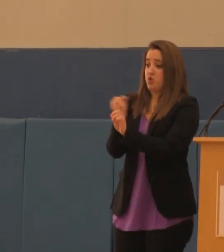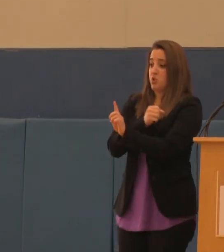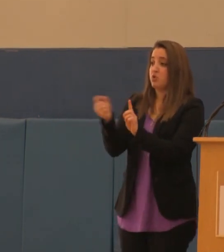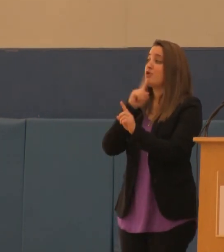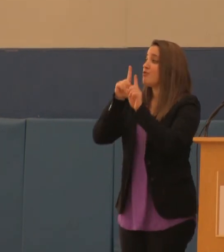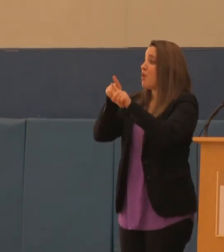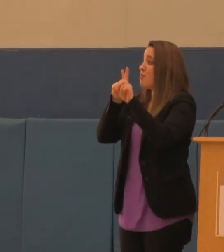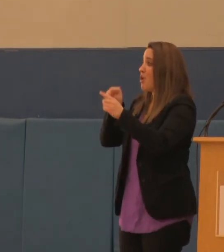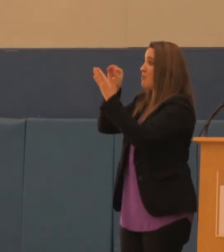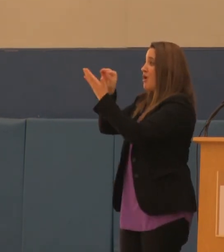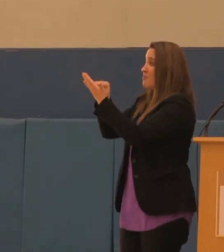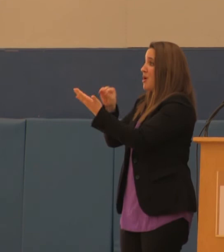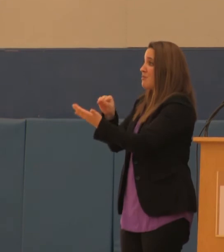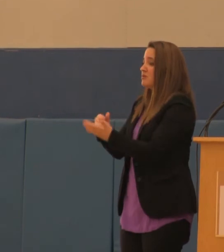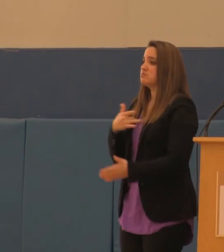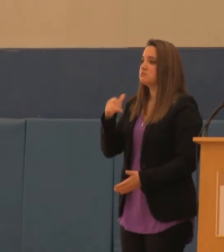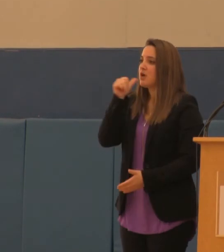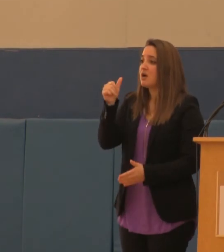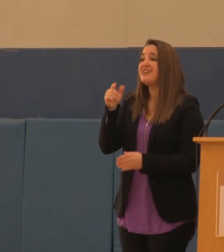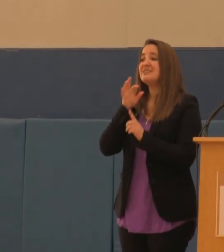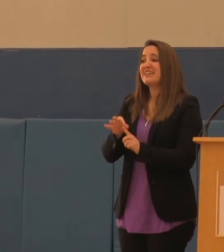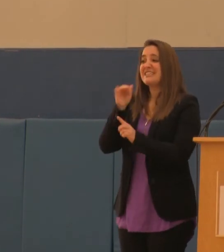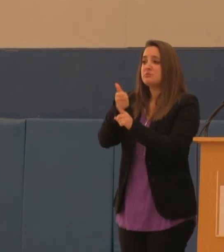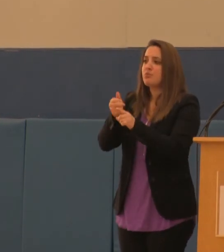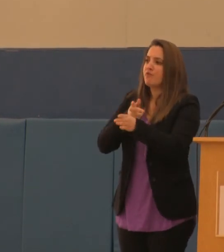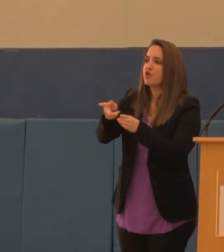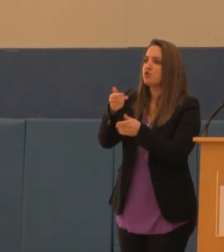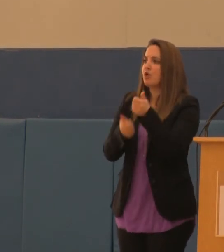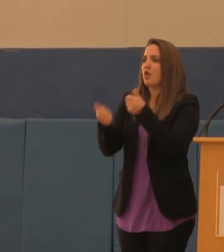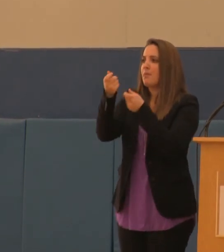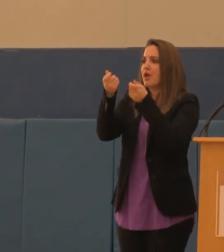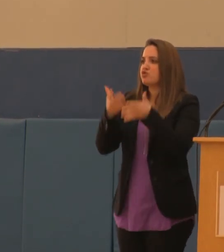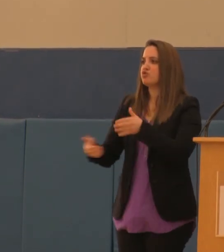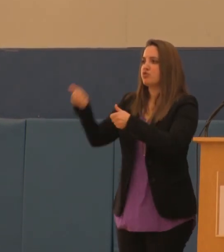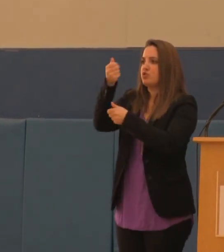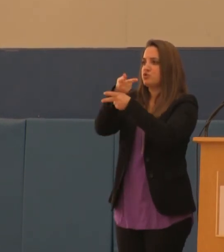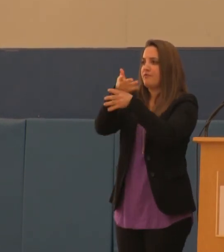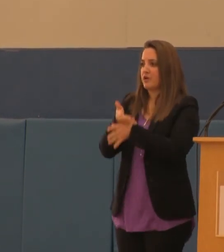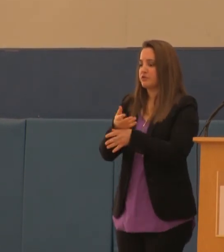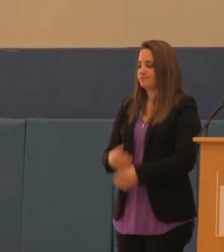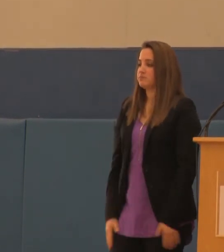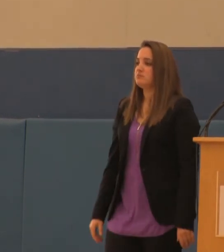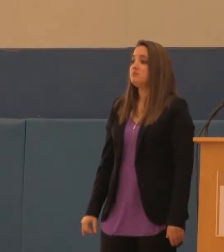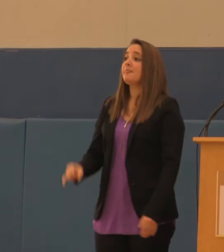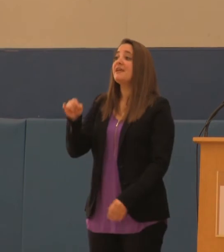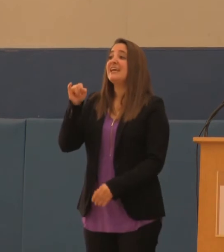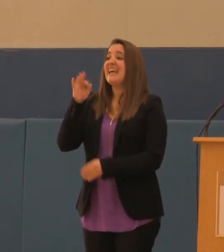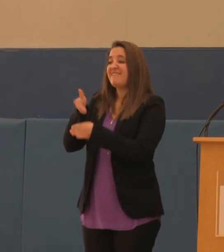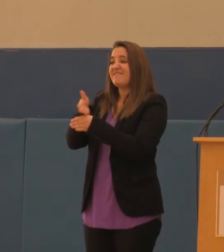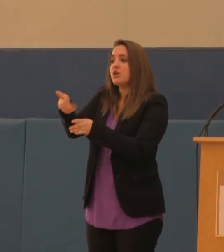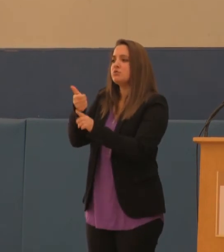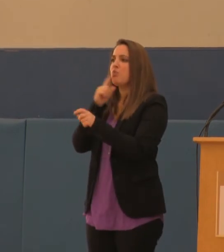and managerial levels. And at the same time, jobs and fields that are dominated by women and considered